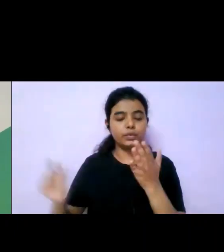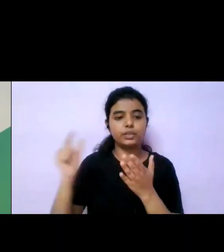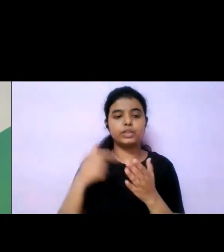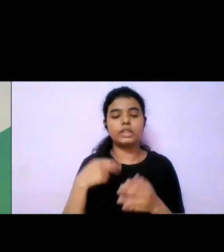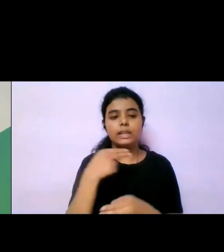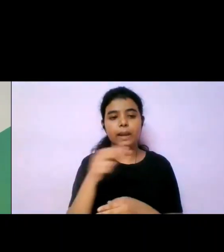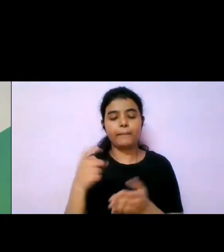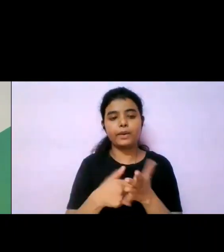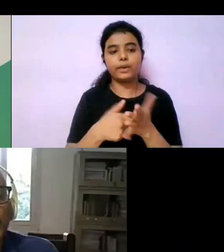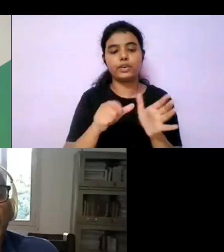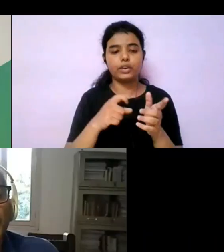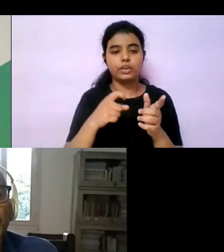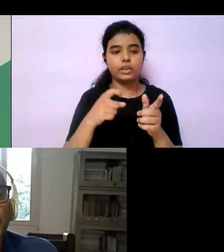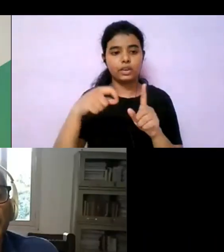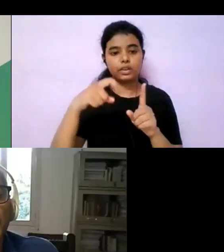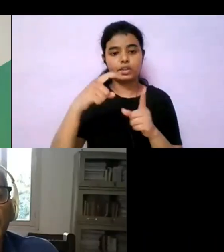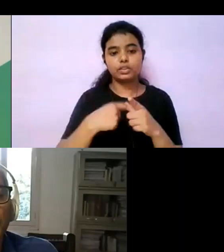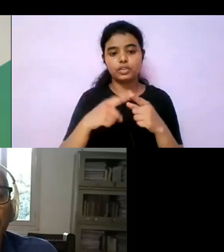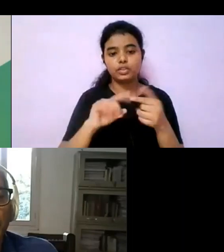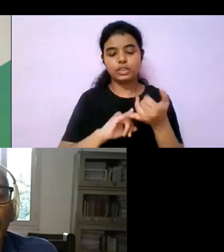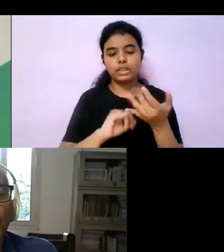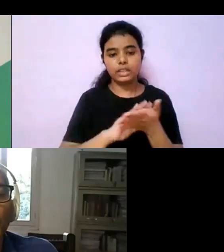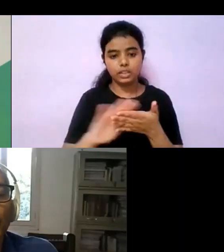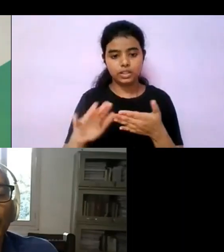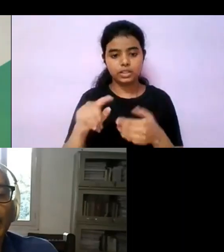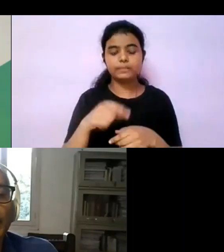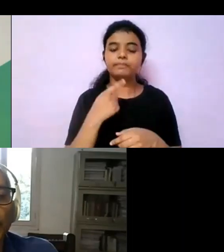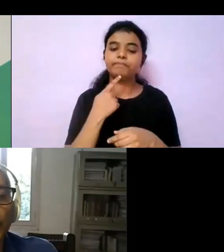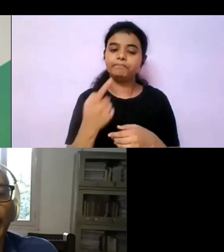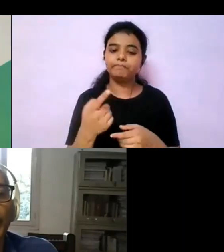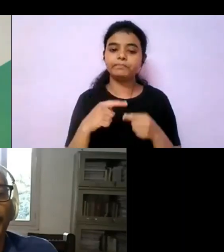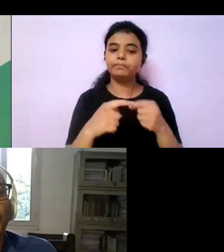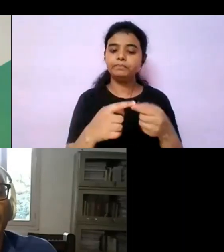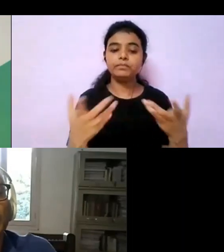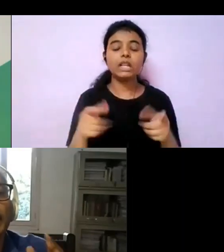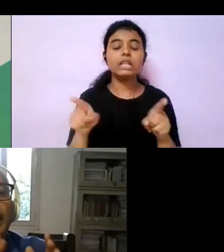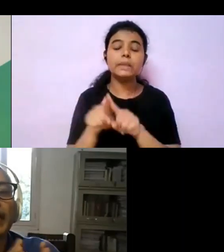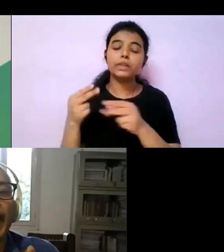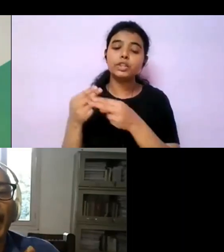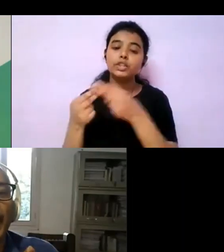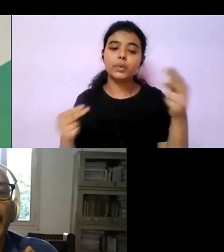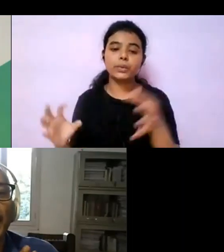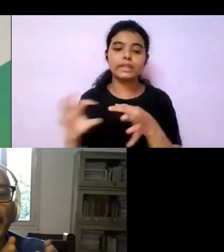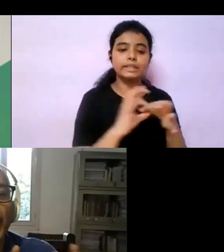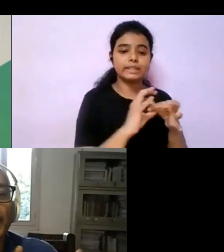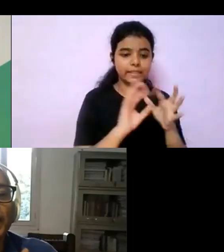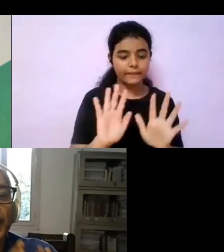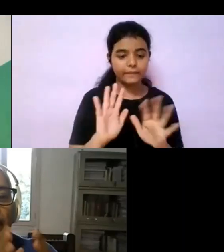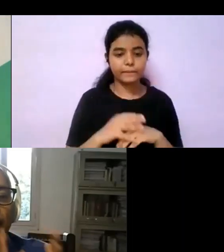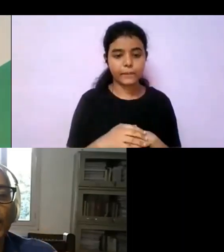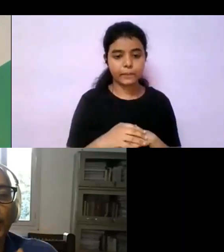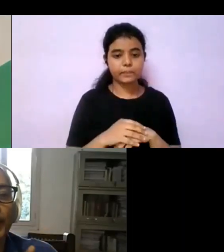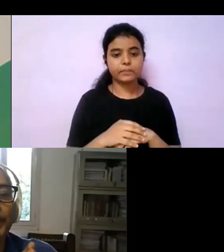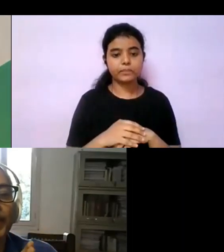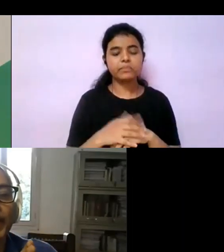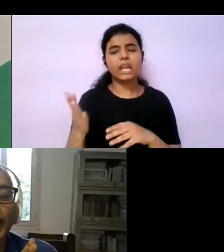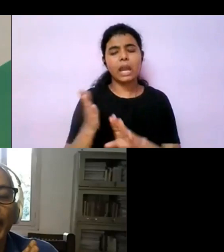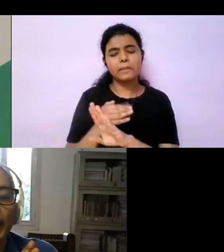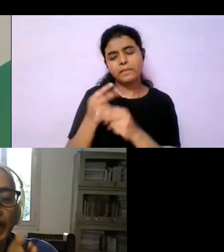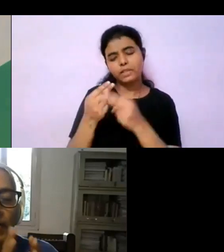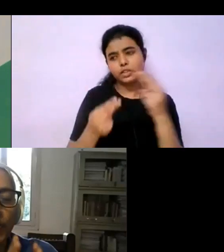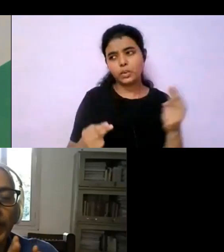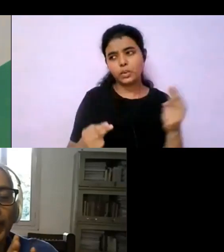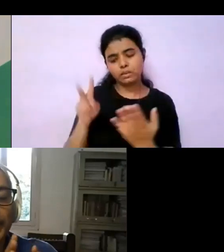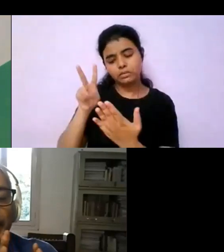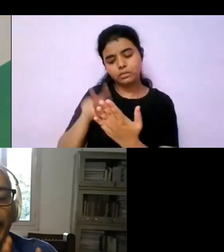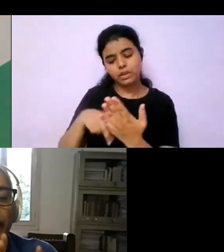And sir, my question is with regard to a story. I just read that story.